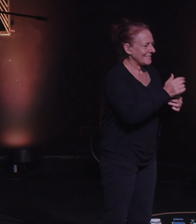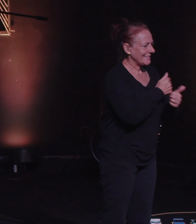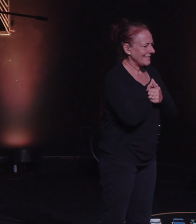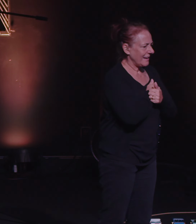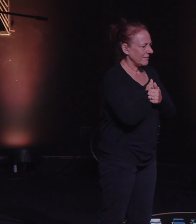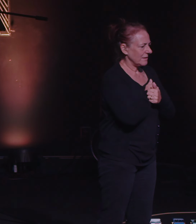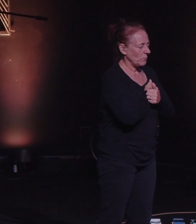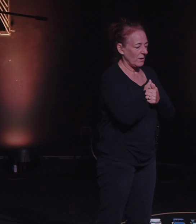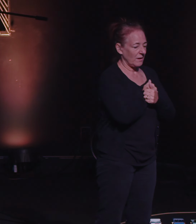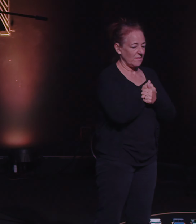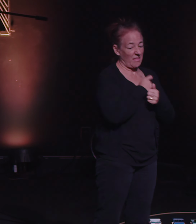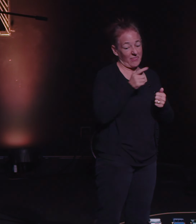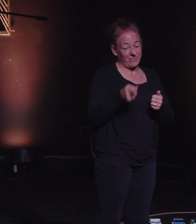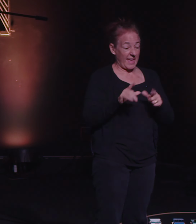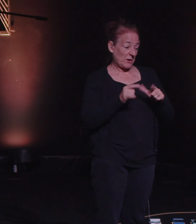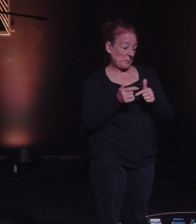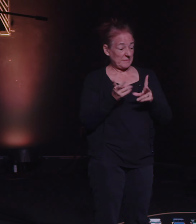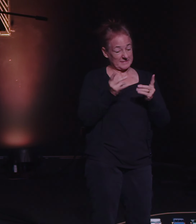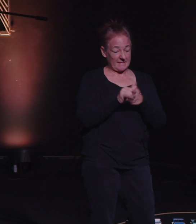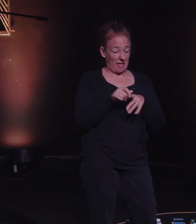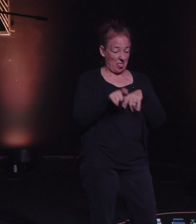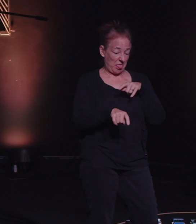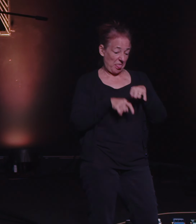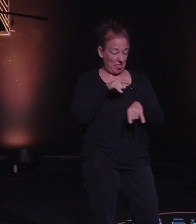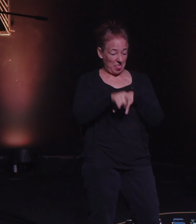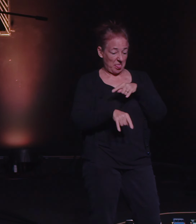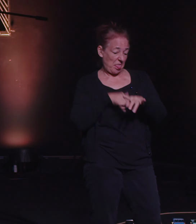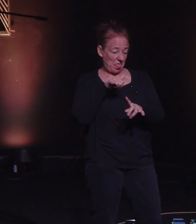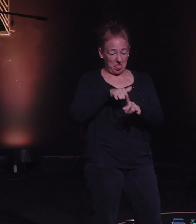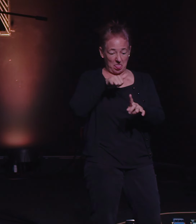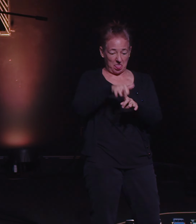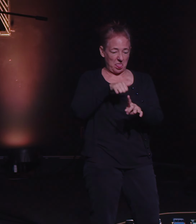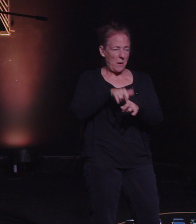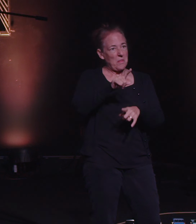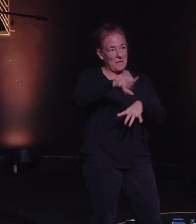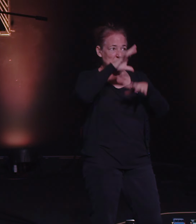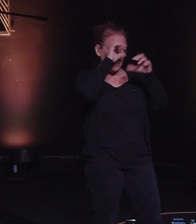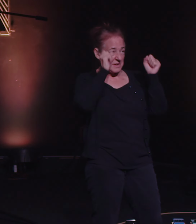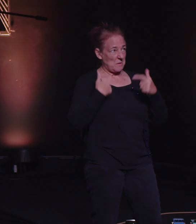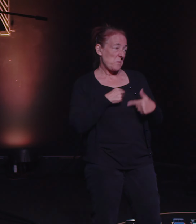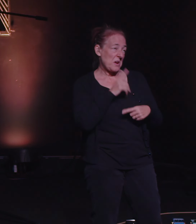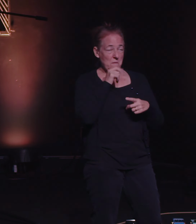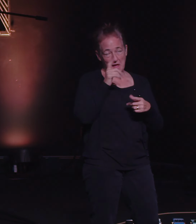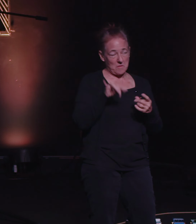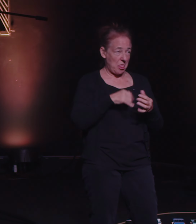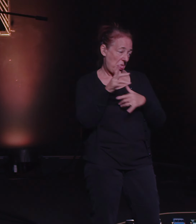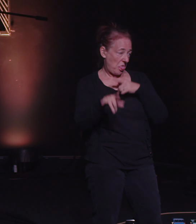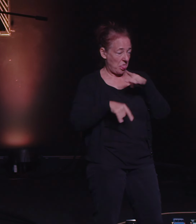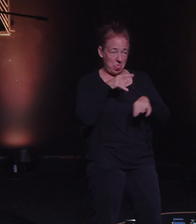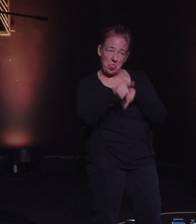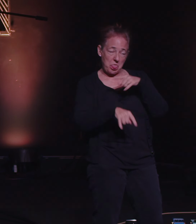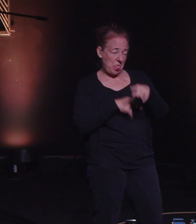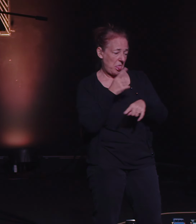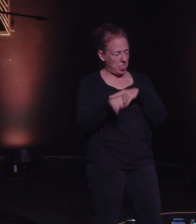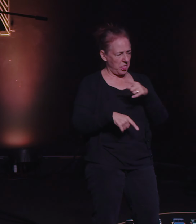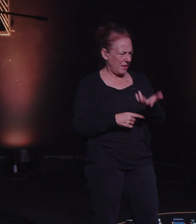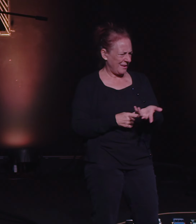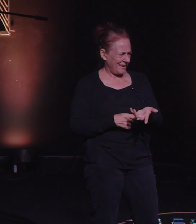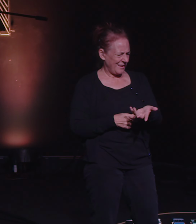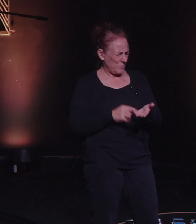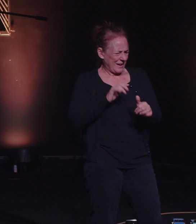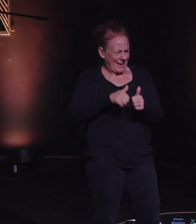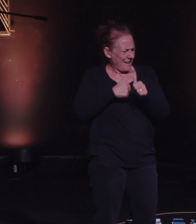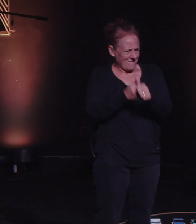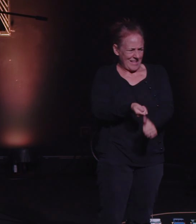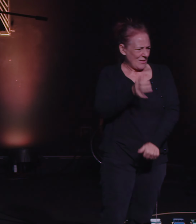this group that does this. Well, it's because they're the president, so we don't have the say anymore.